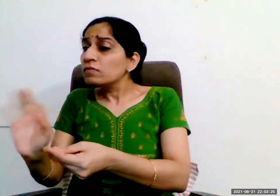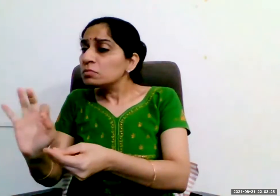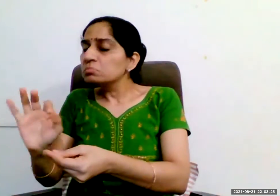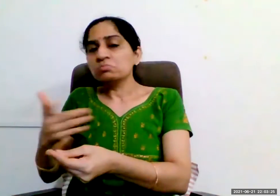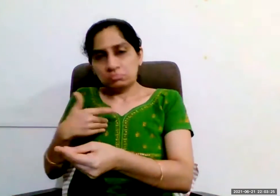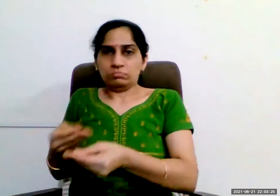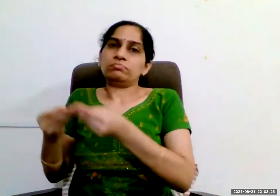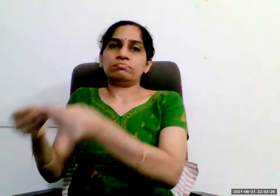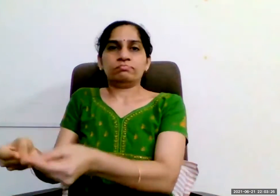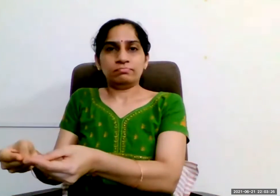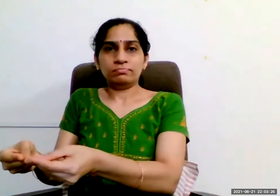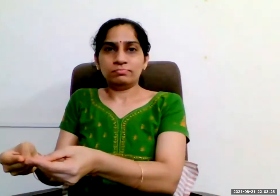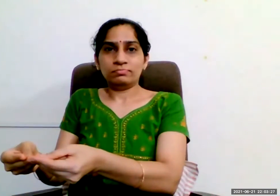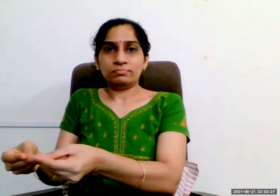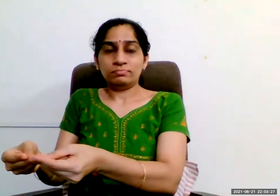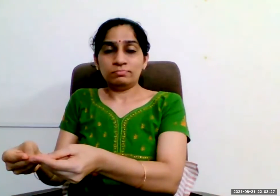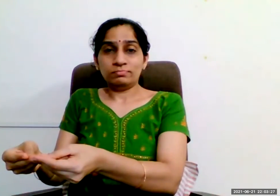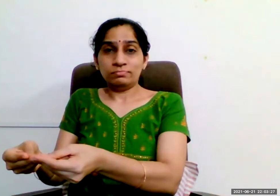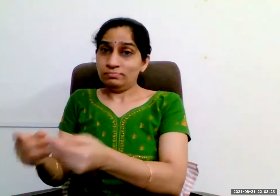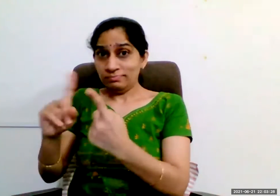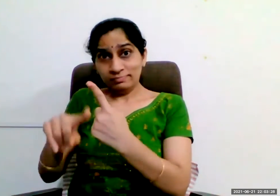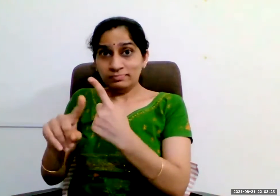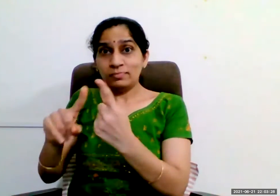And if you have something, he is going to preserve it.